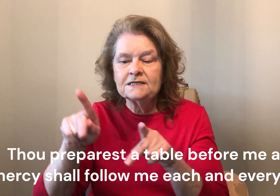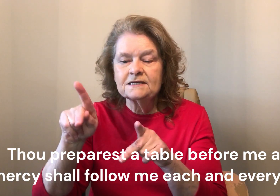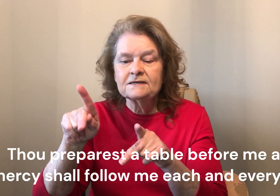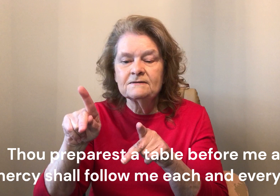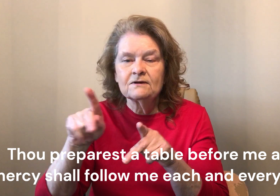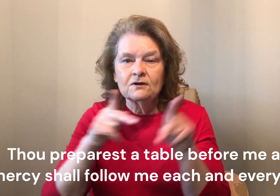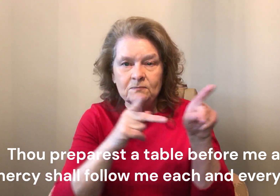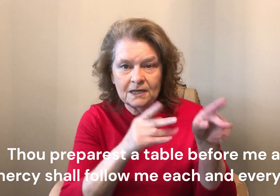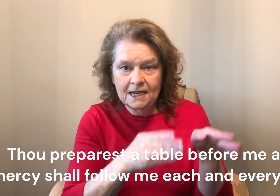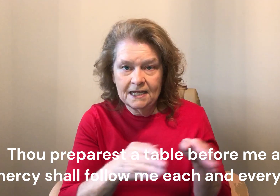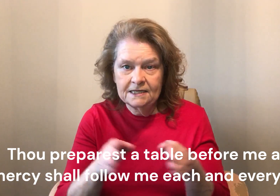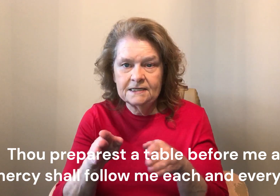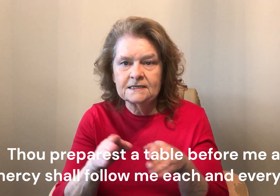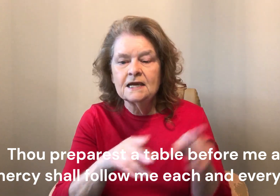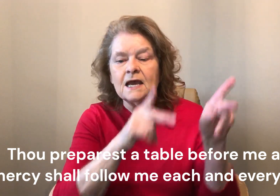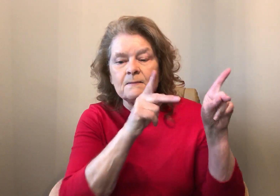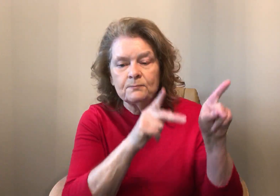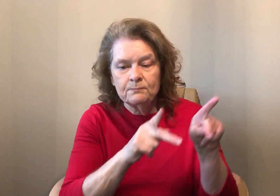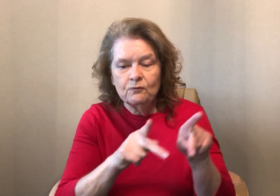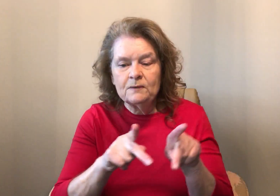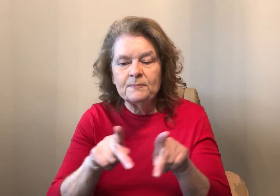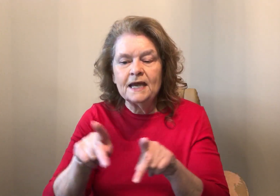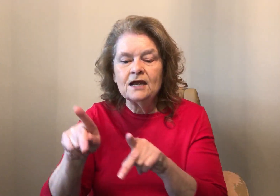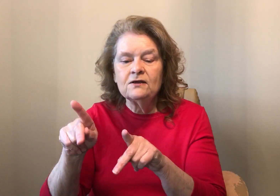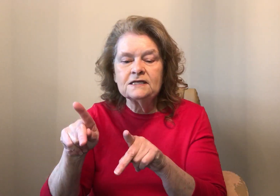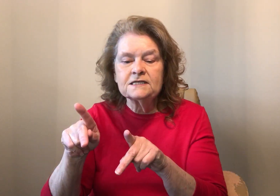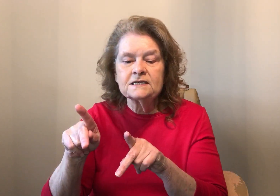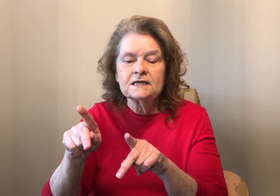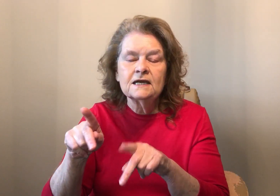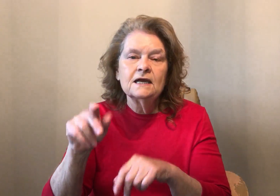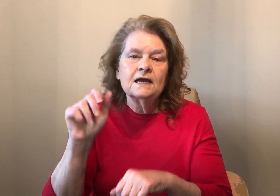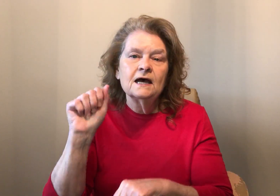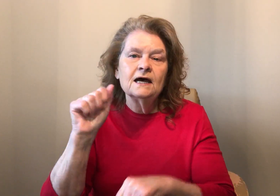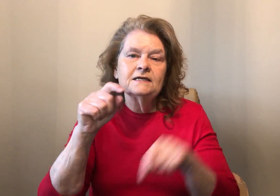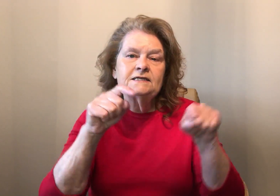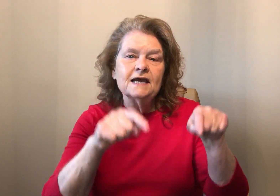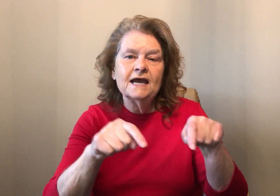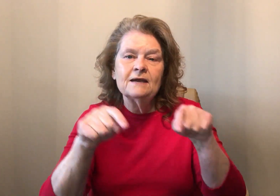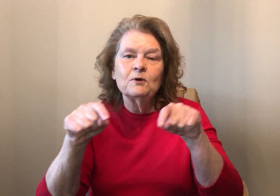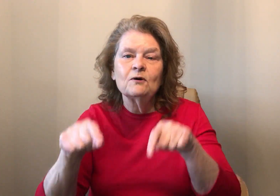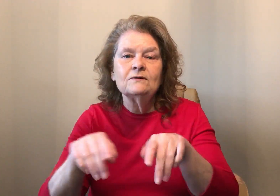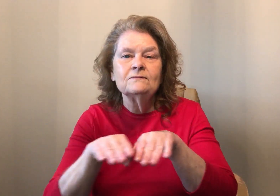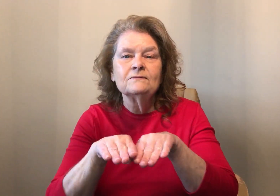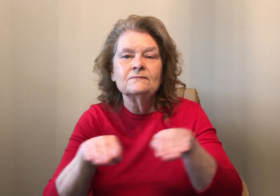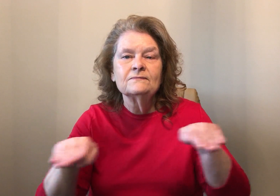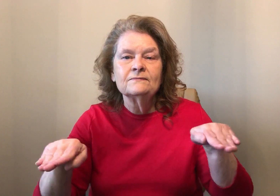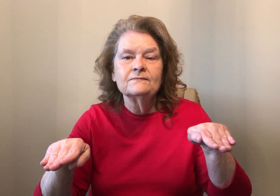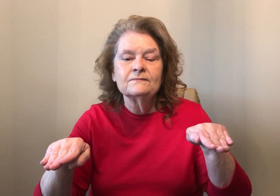preparest, or plans, preparest a table